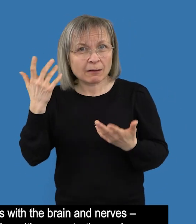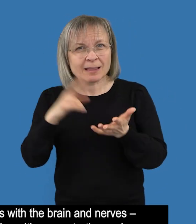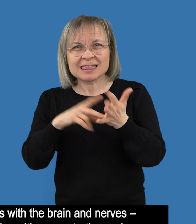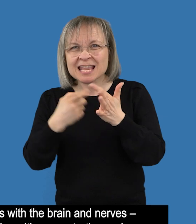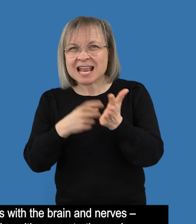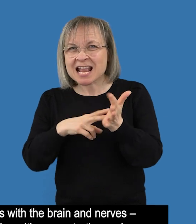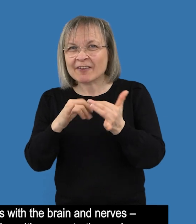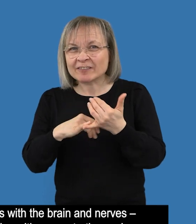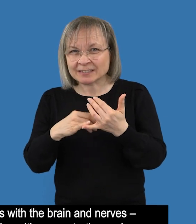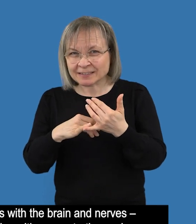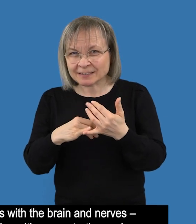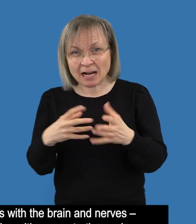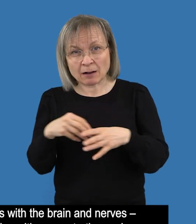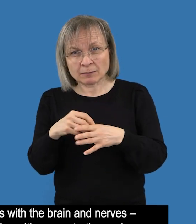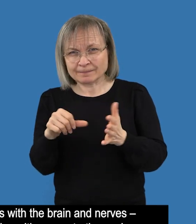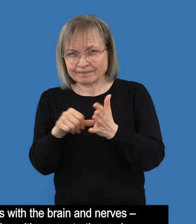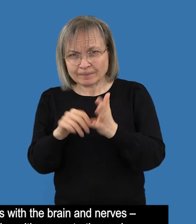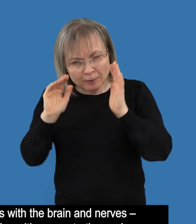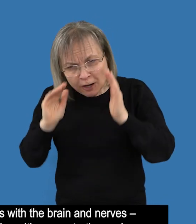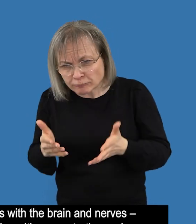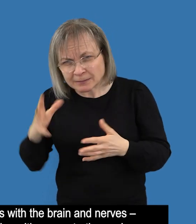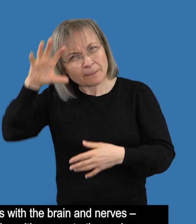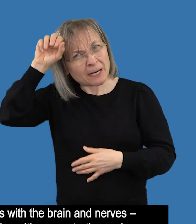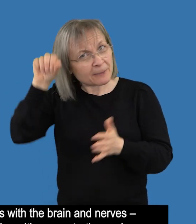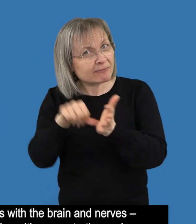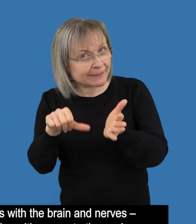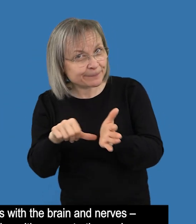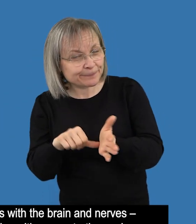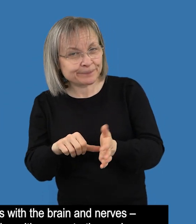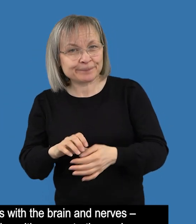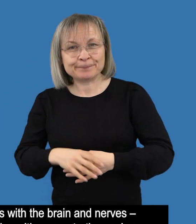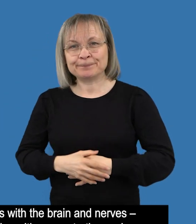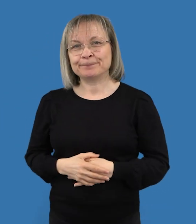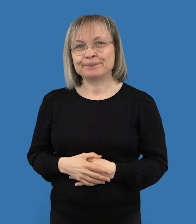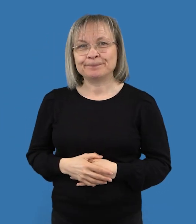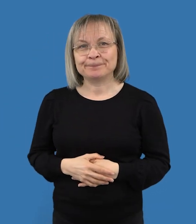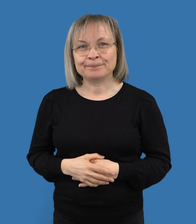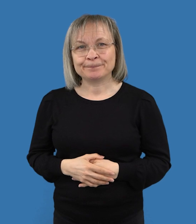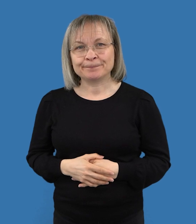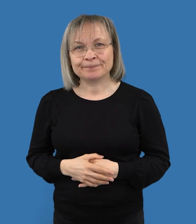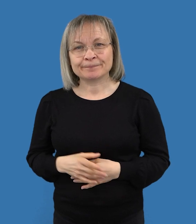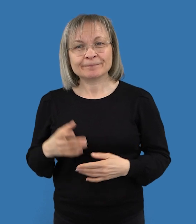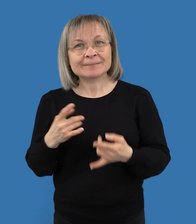Problems with the brain and nerves, including difficulties with concentration and memory.